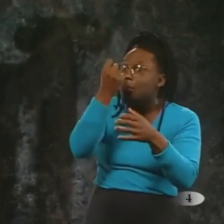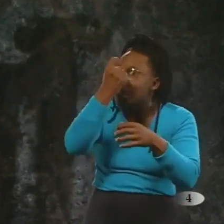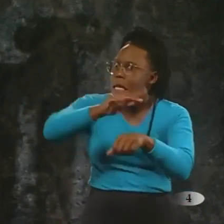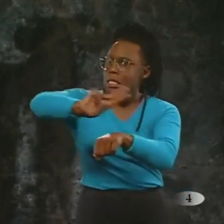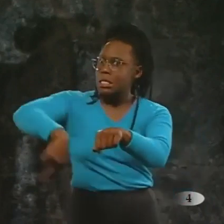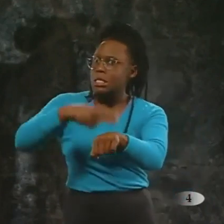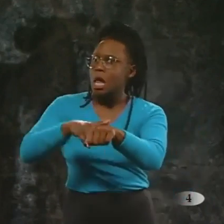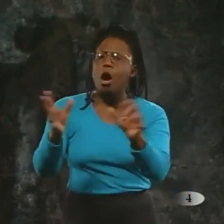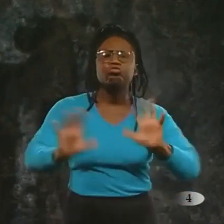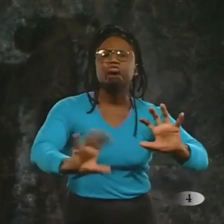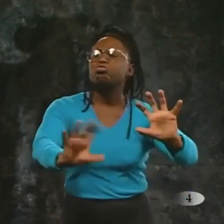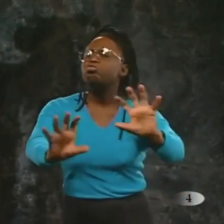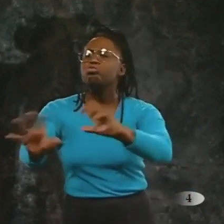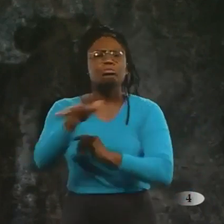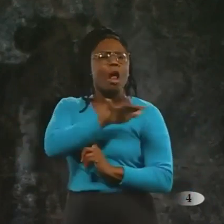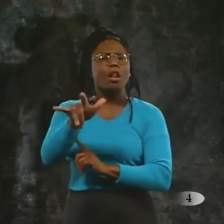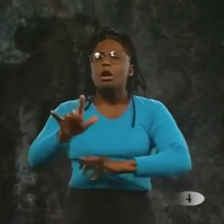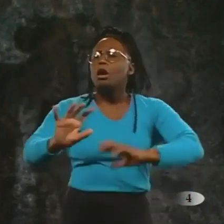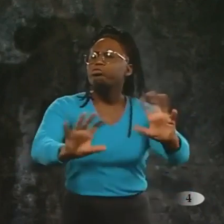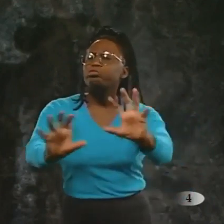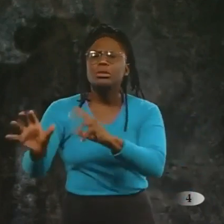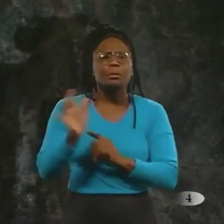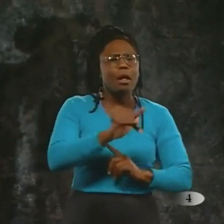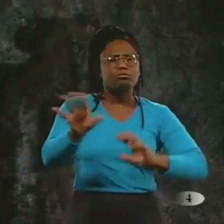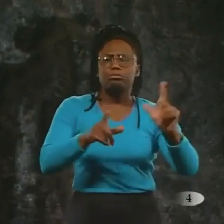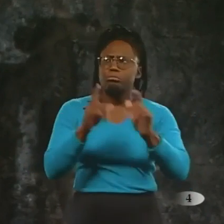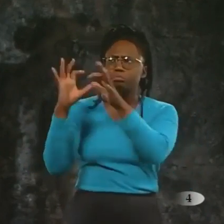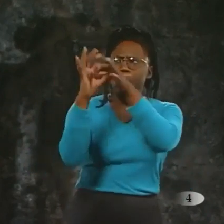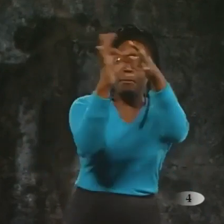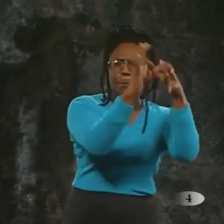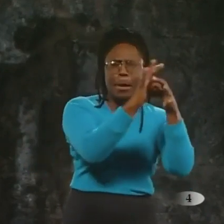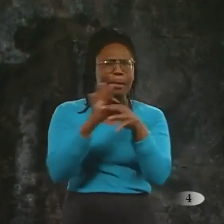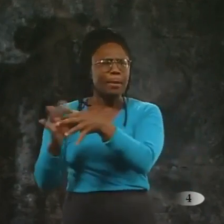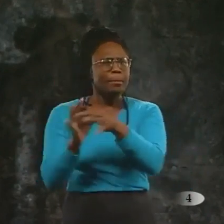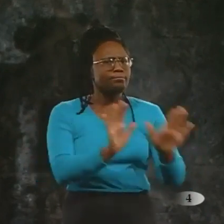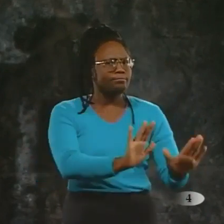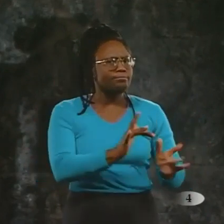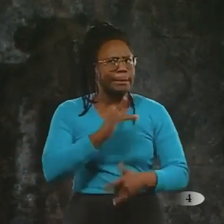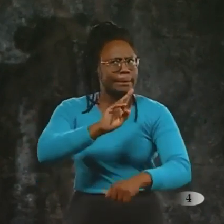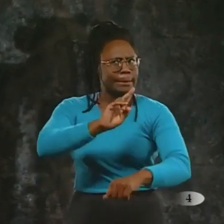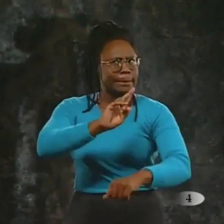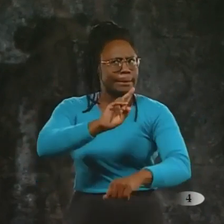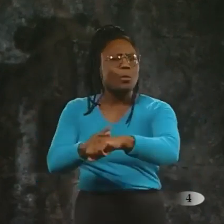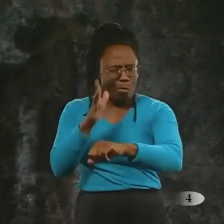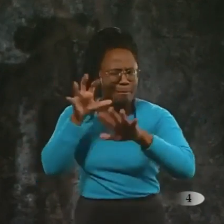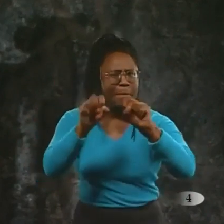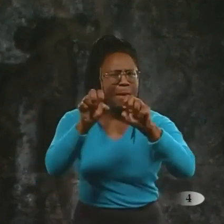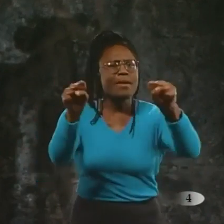B-U-S. When they see the shape of bus, they see the vehicle in their brain. And that's very normal in